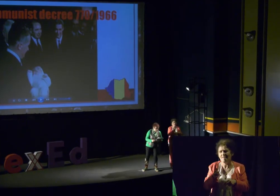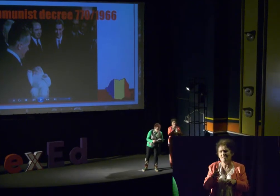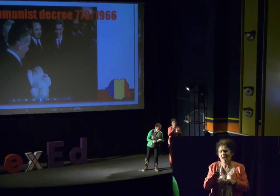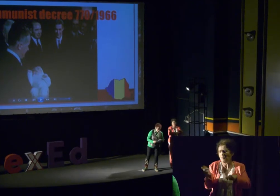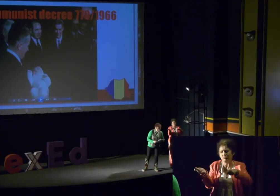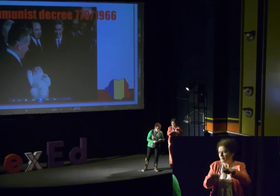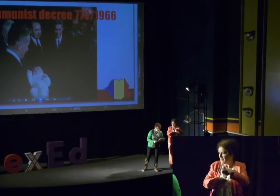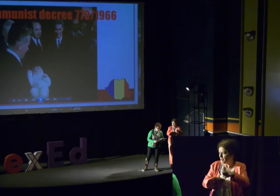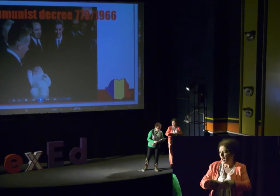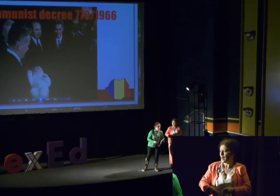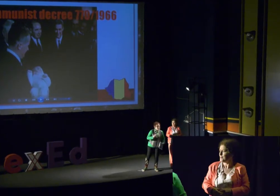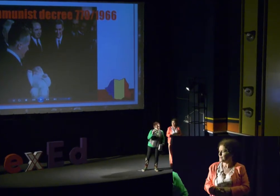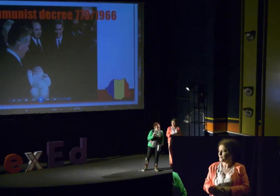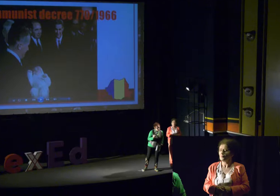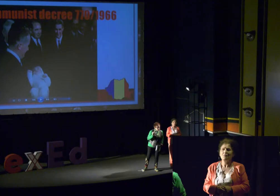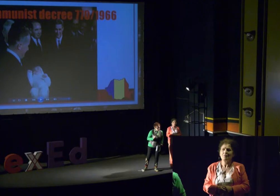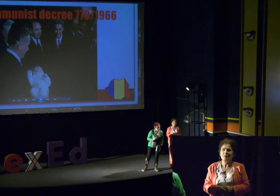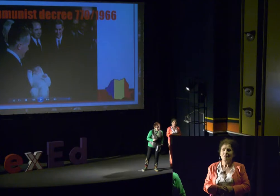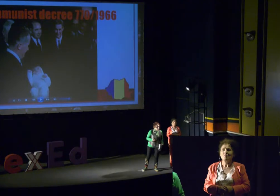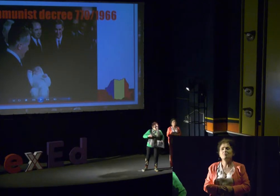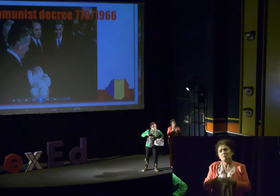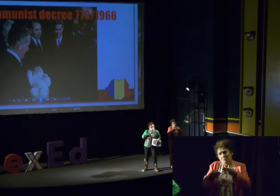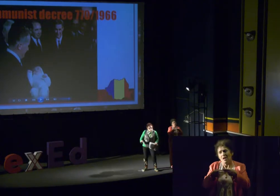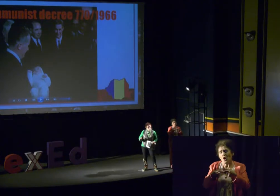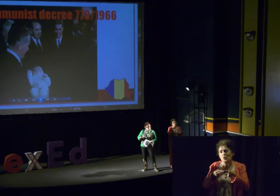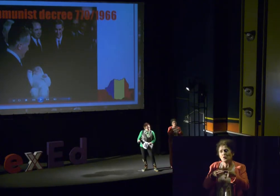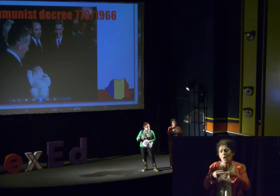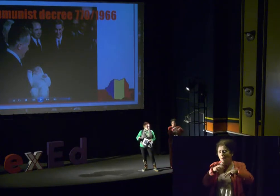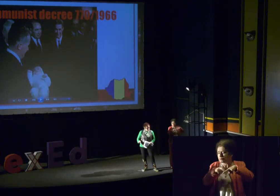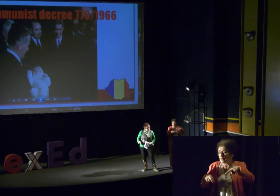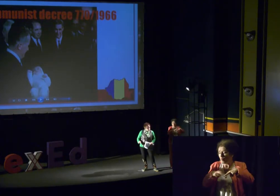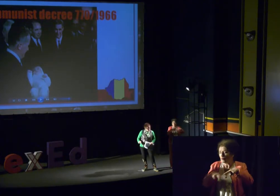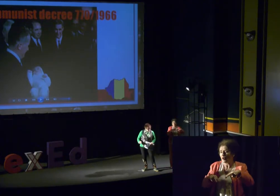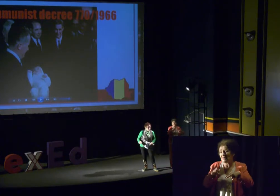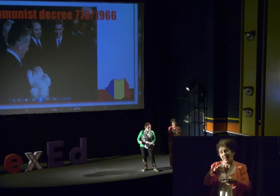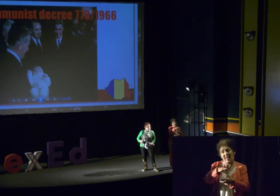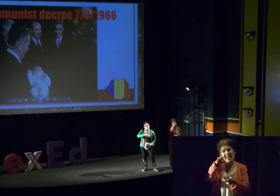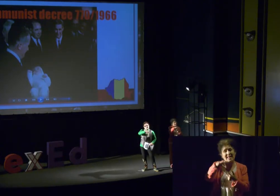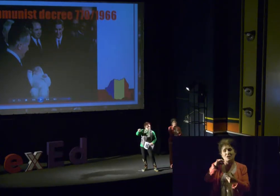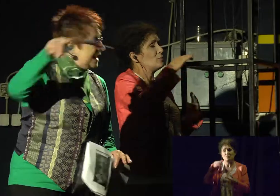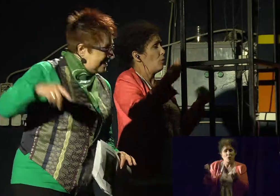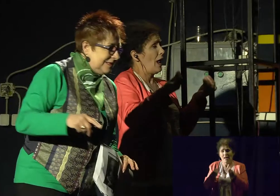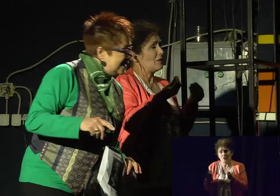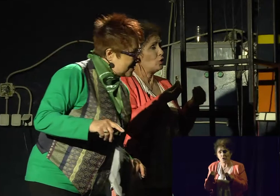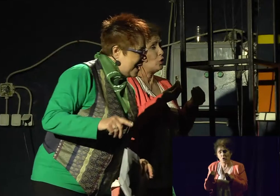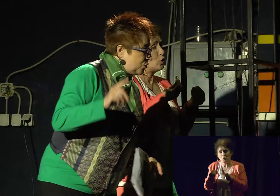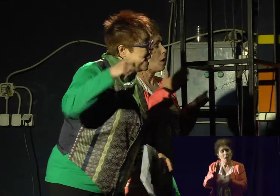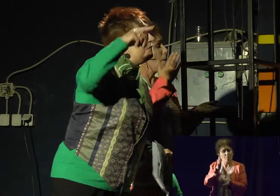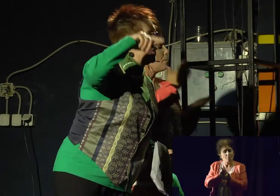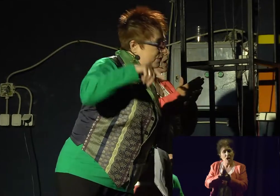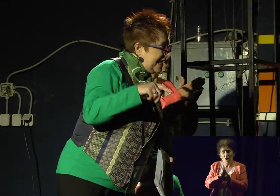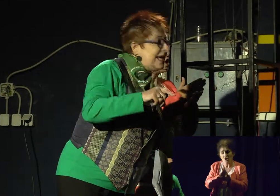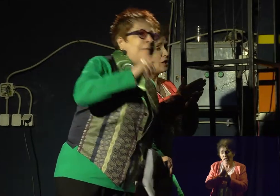or elective abortion, because his concern was the low rate of population growth. And many other leaders